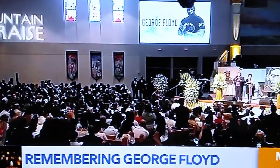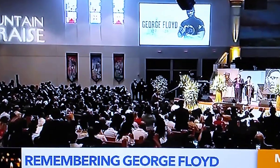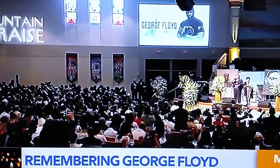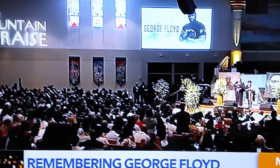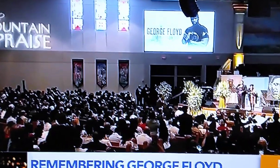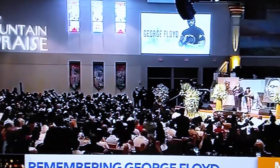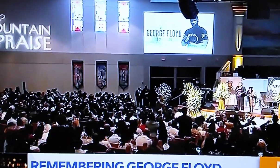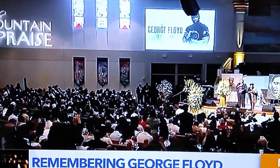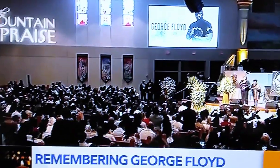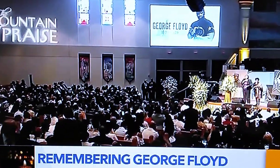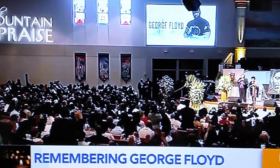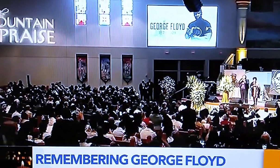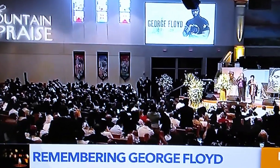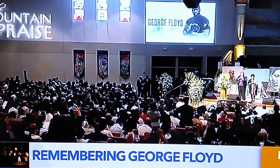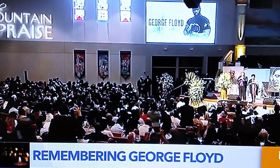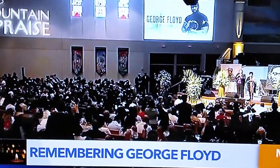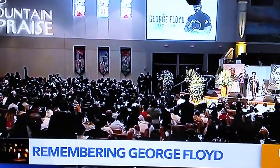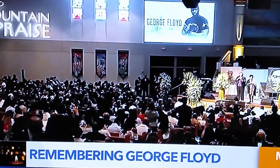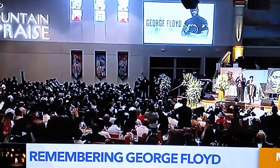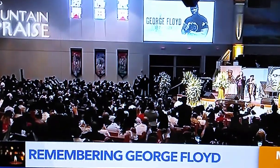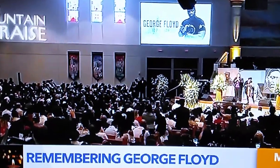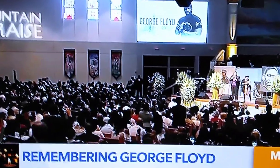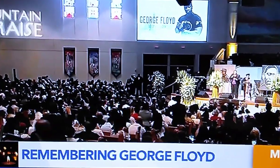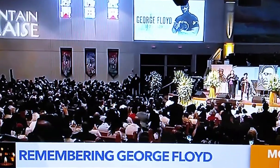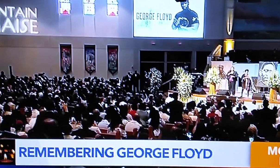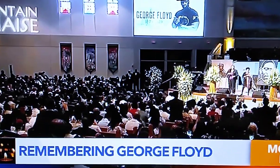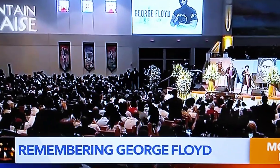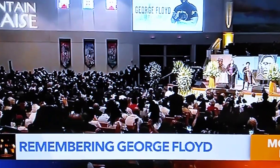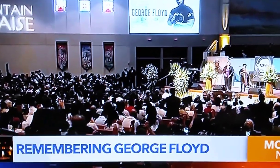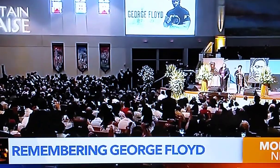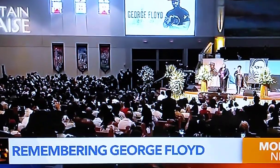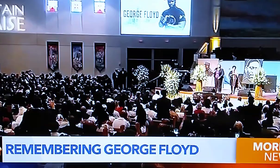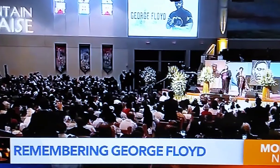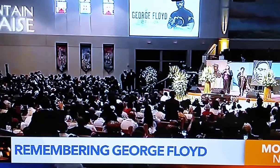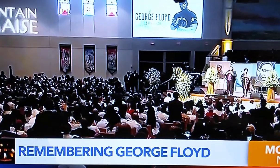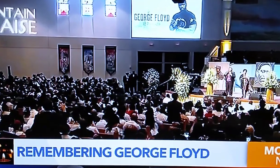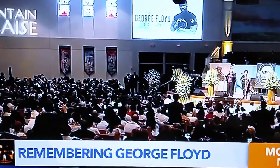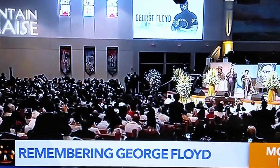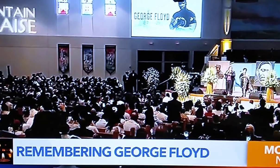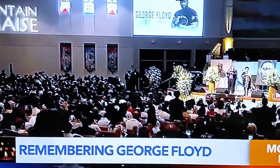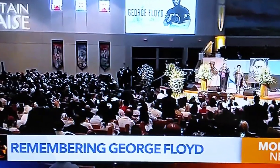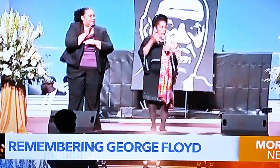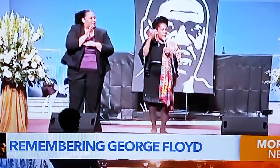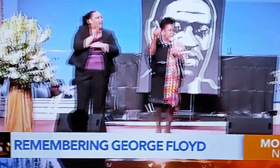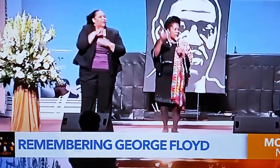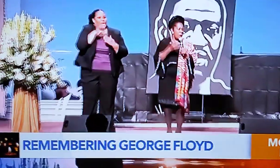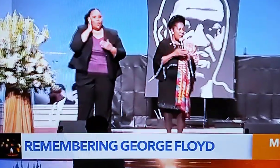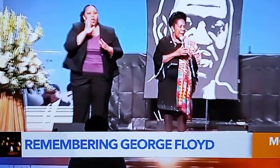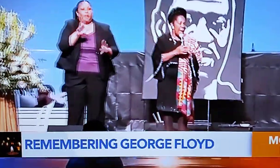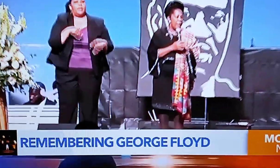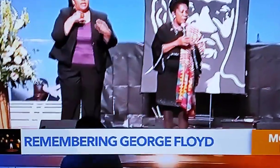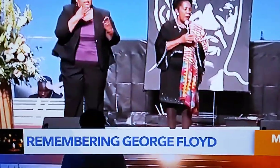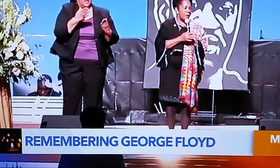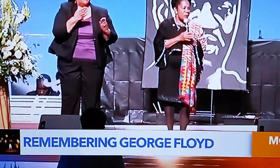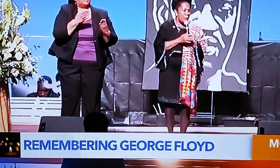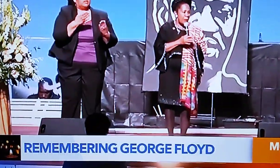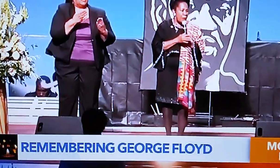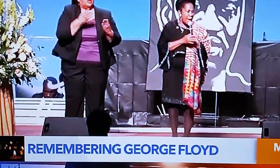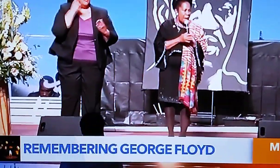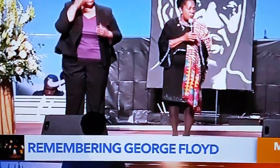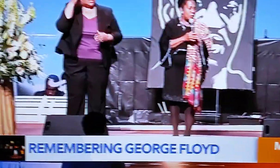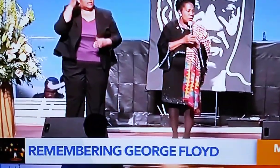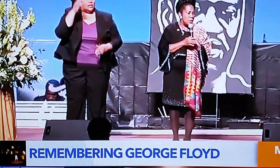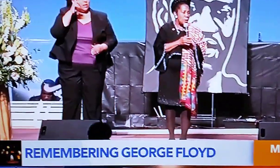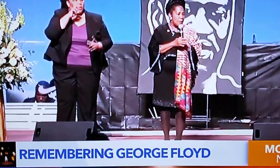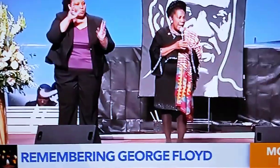bless you and I honor you and pray for you. We have a flag that will be given on behalf of the